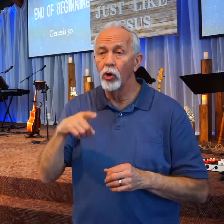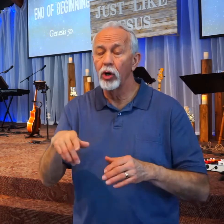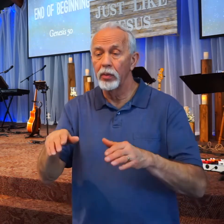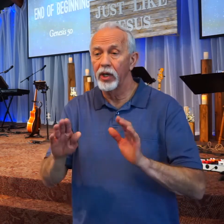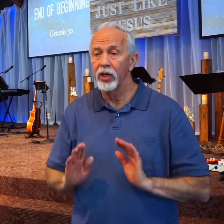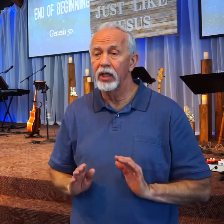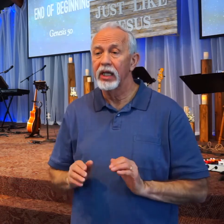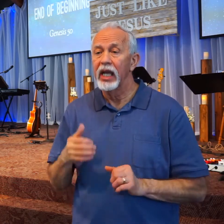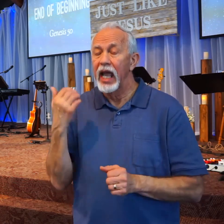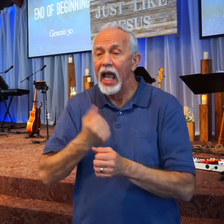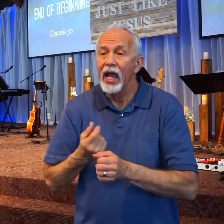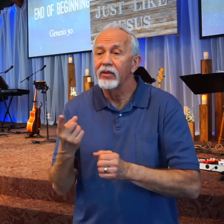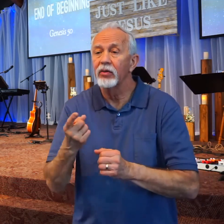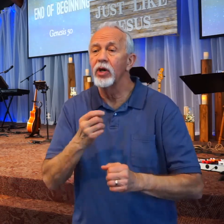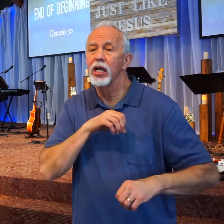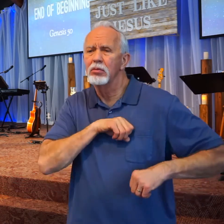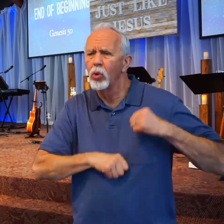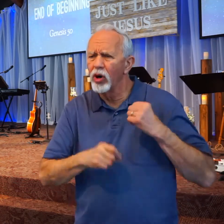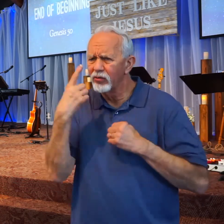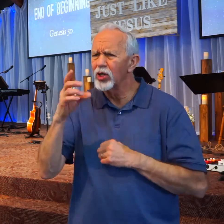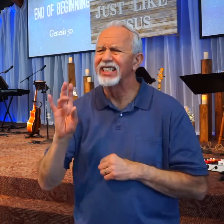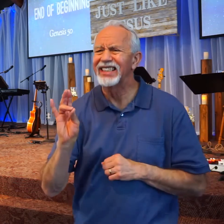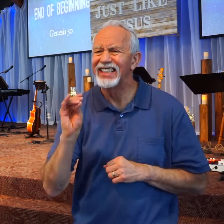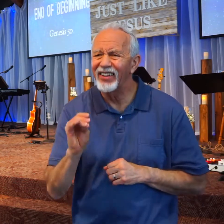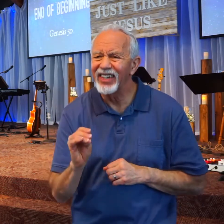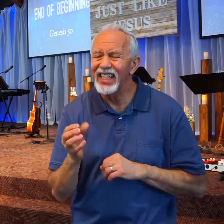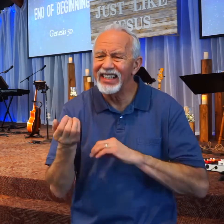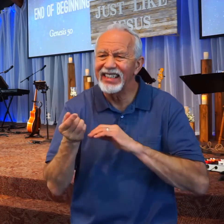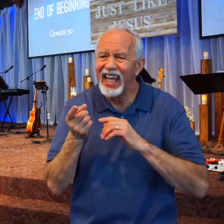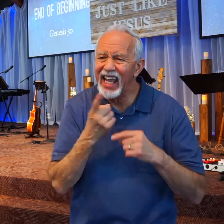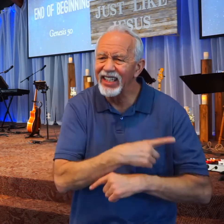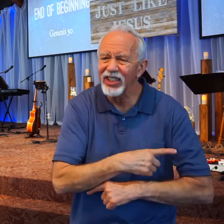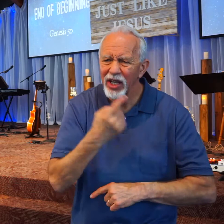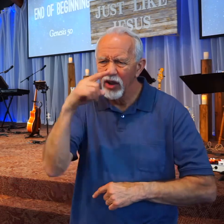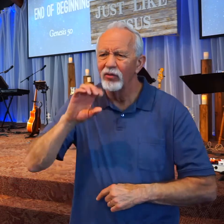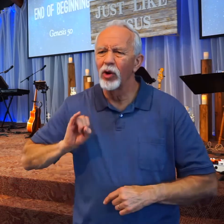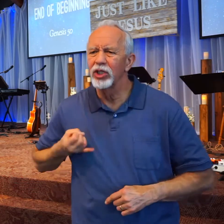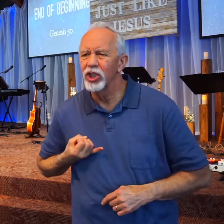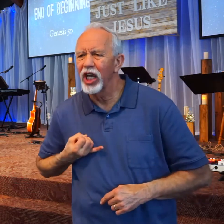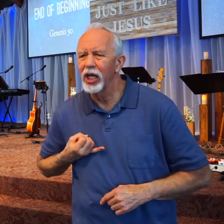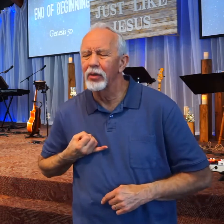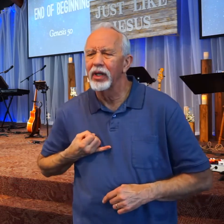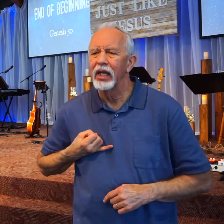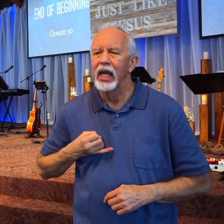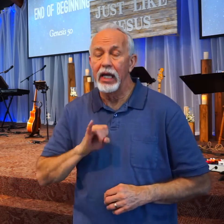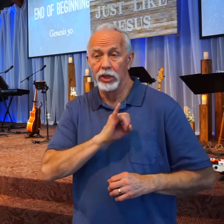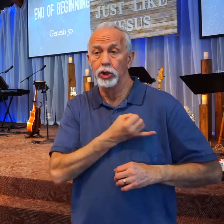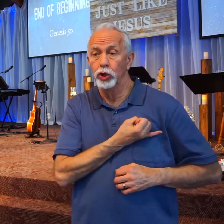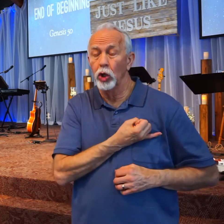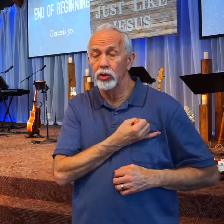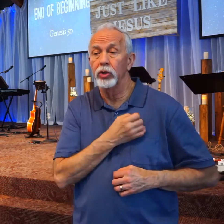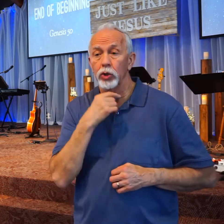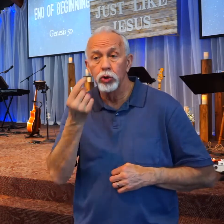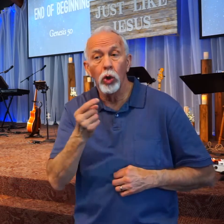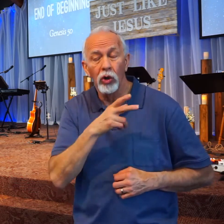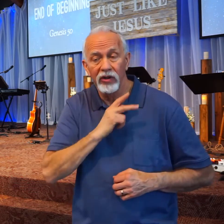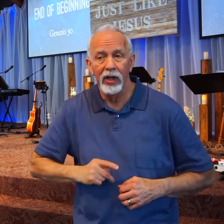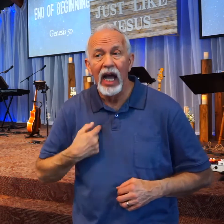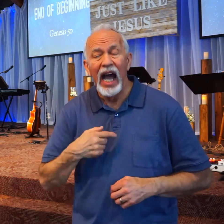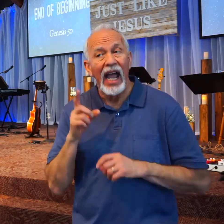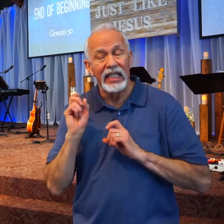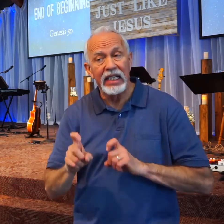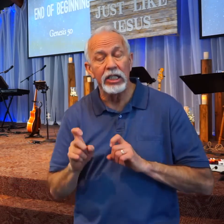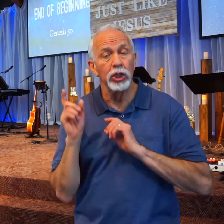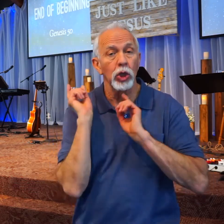the Egyptians, mourned for 70 days. Joseph, following his father's wishes, told Pharaoh that he needed to go and bury